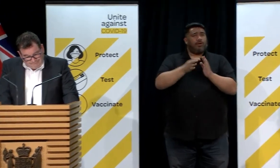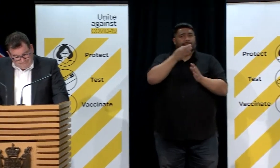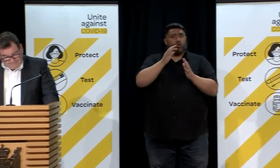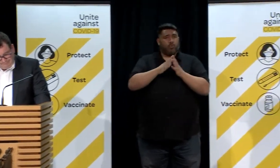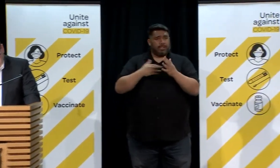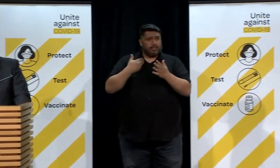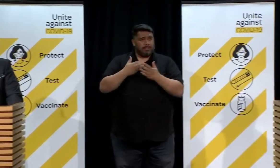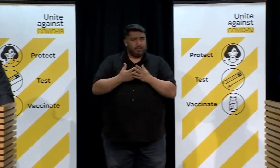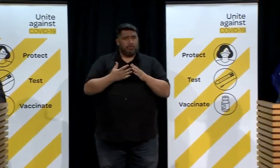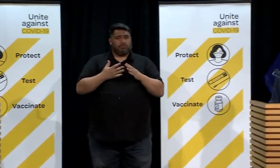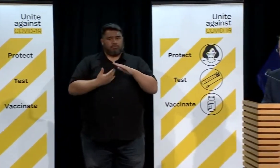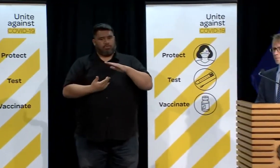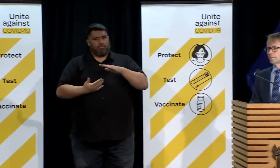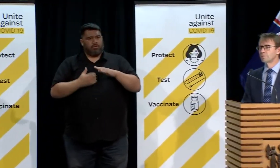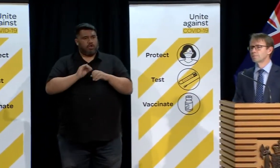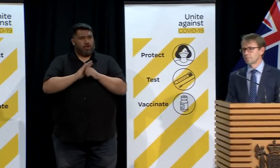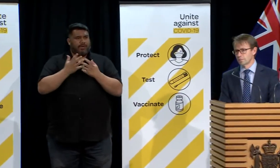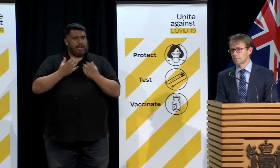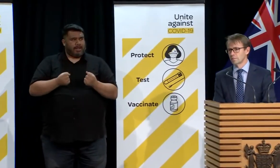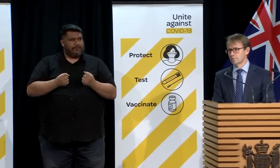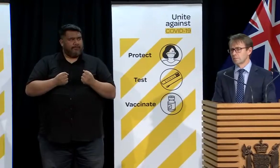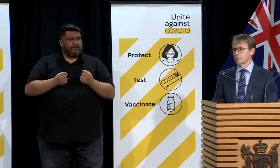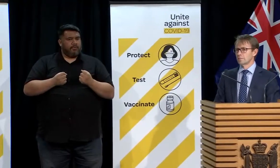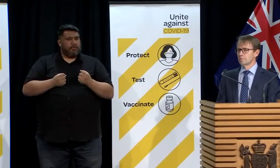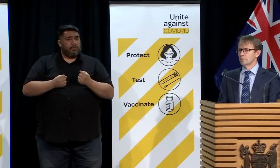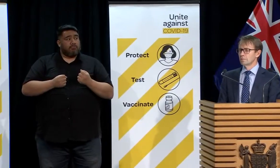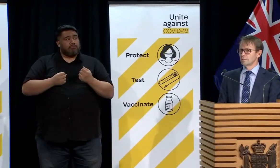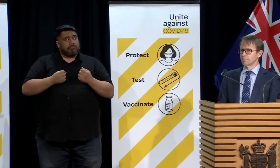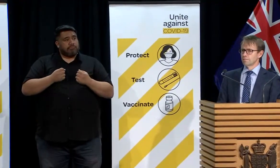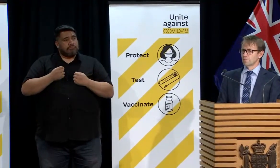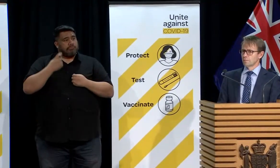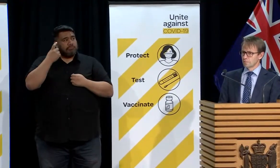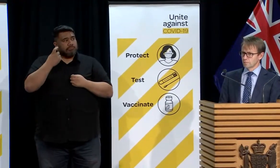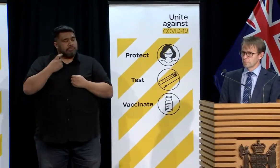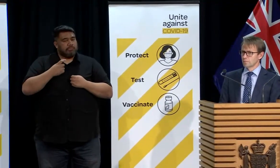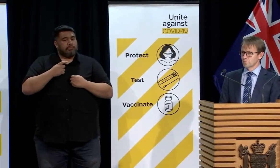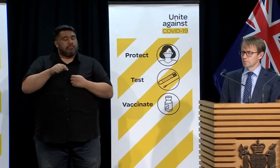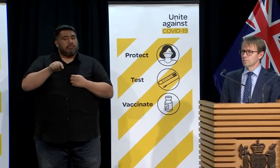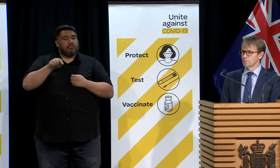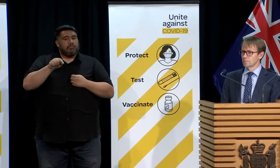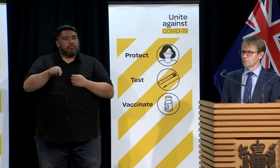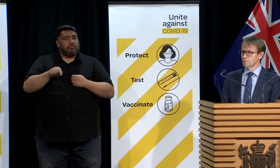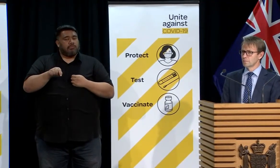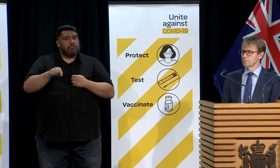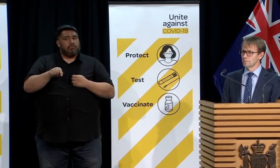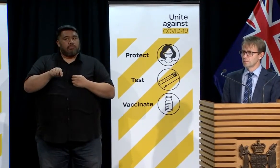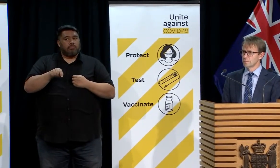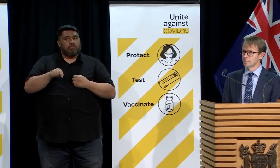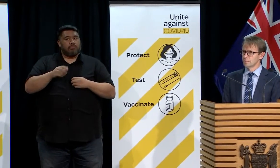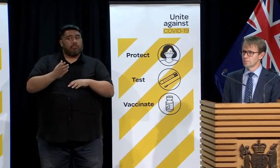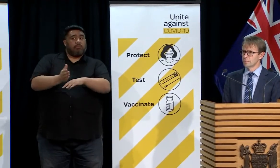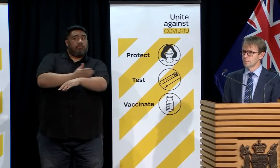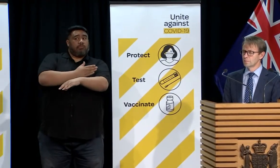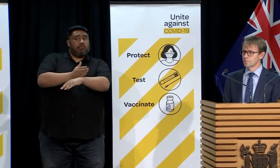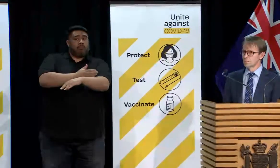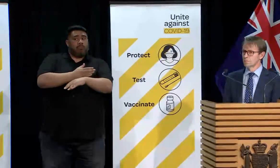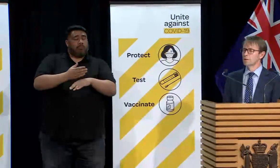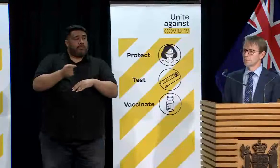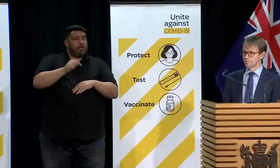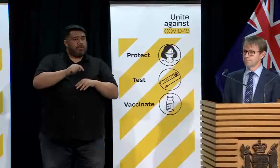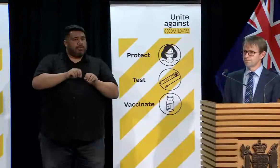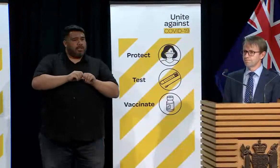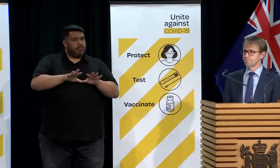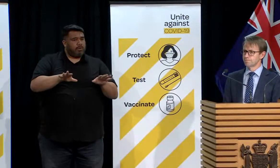them have led to new infections, or recalling that in the early stage of the outbreak, most locations of interest didn't result in